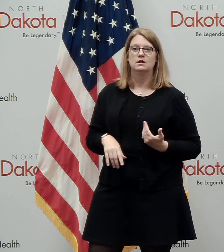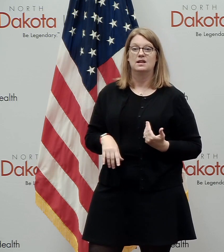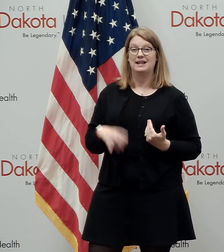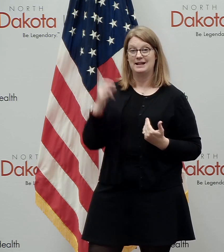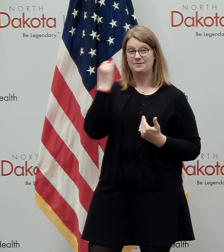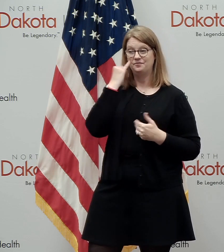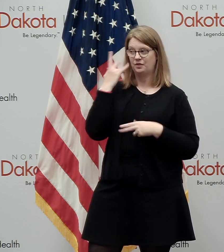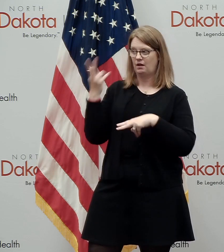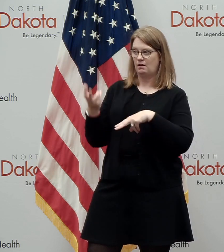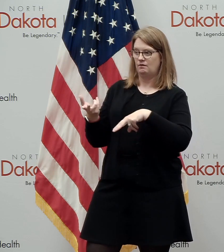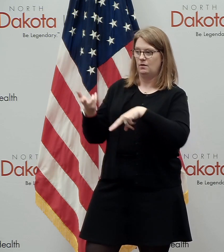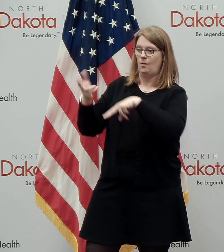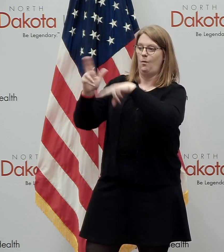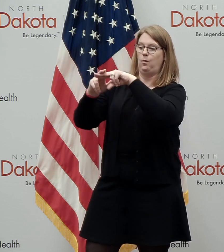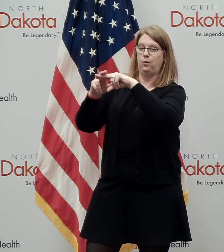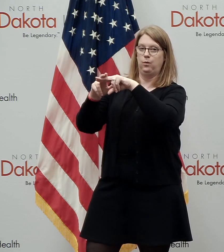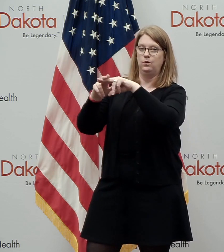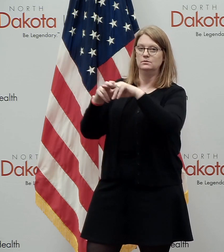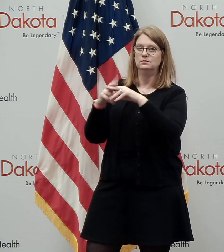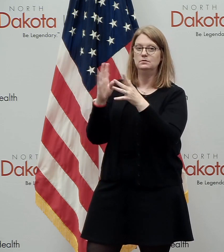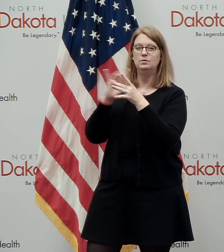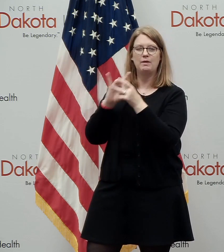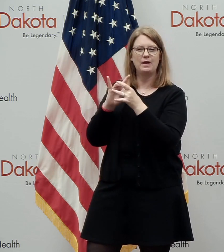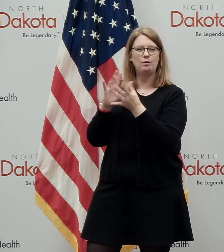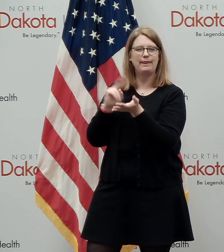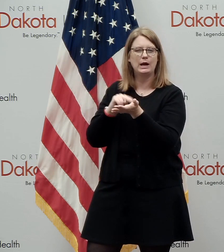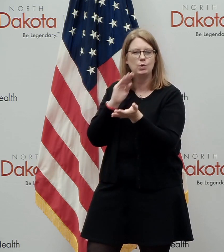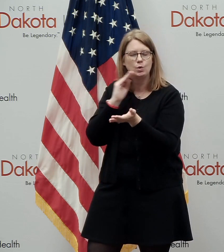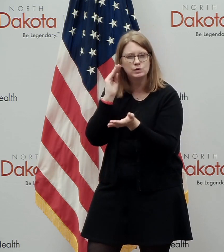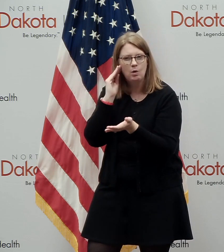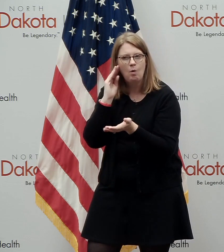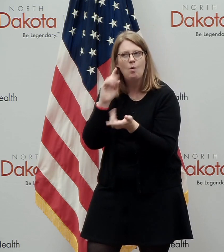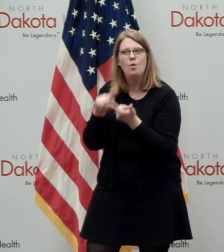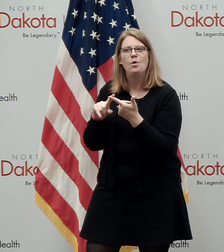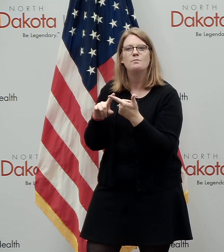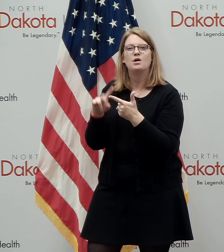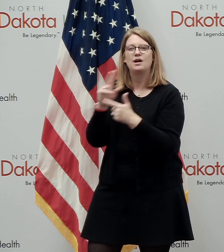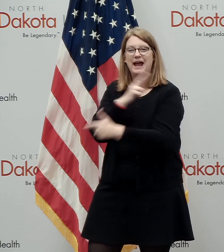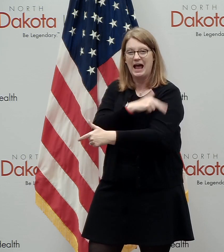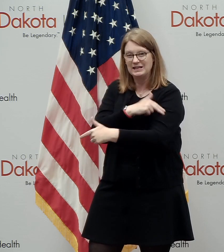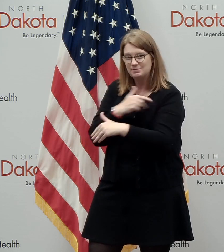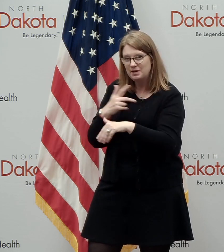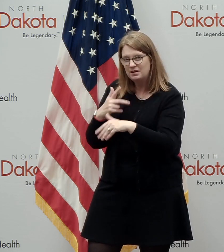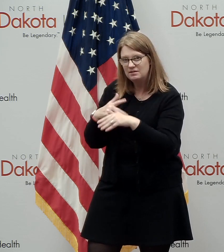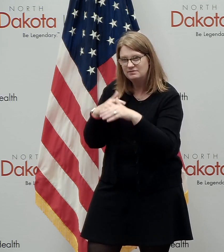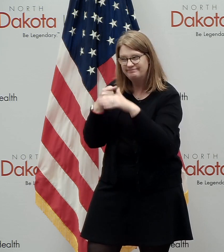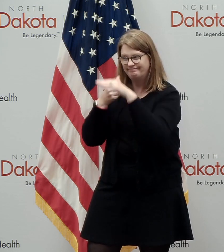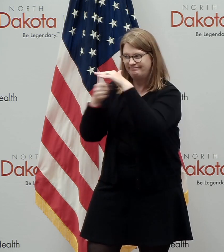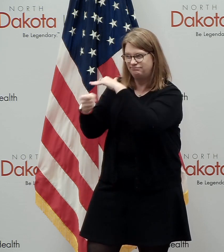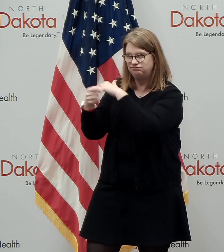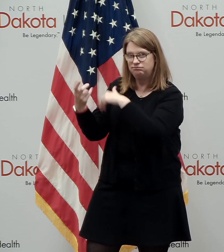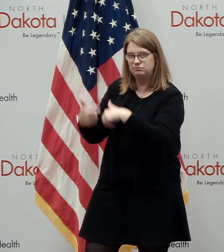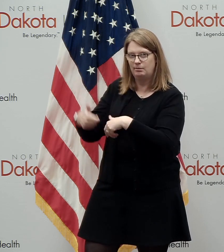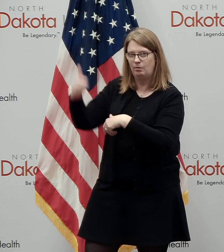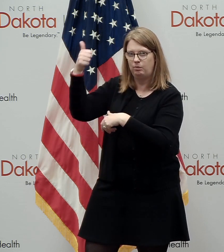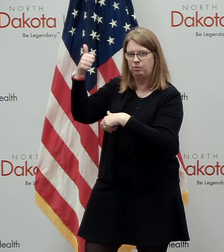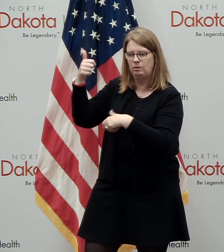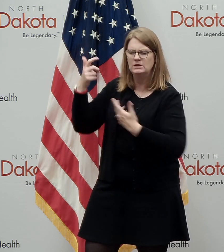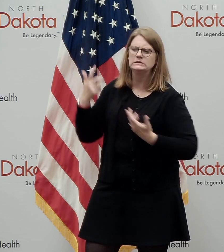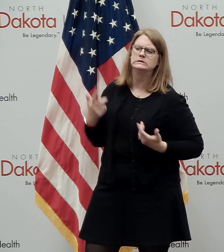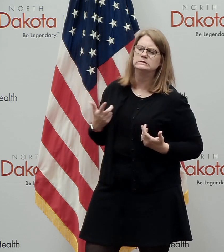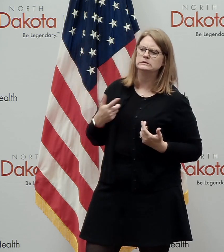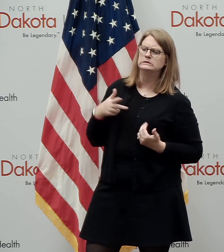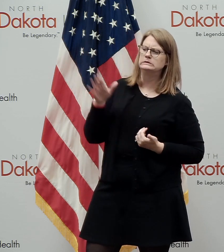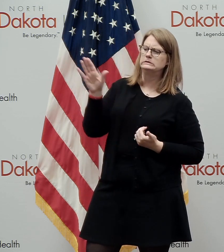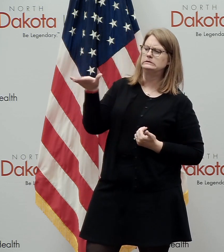increases happening either in long-term care, we saw increases in hospitalization, if we saw a number of things there, then you might say, hey, we give them